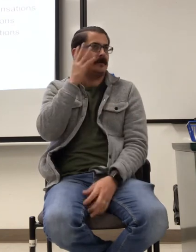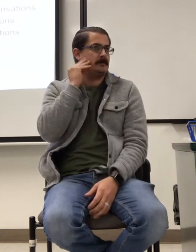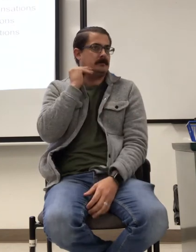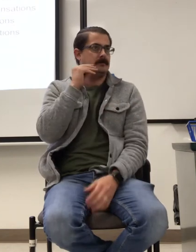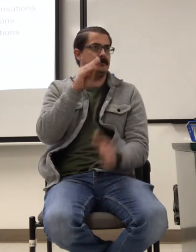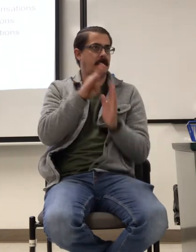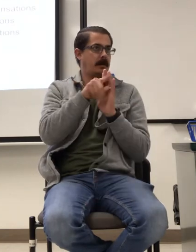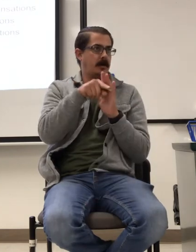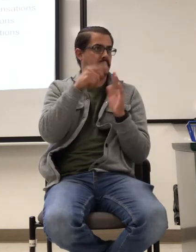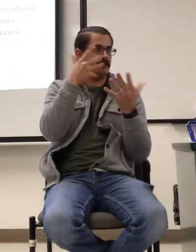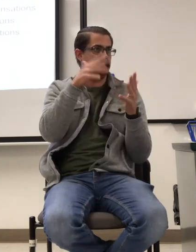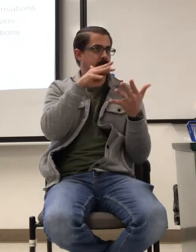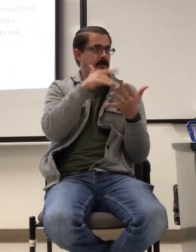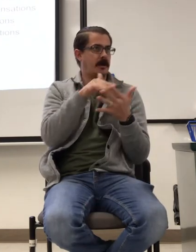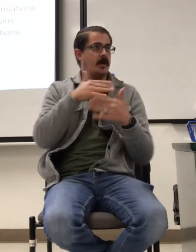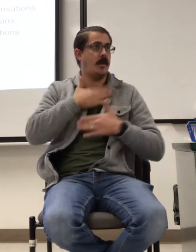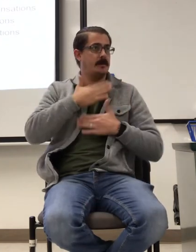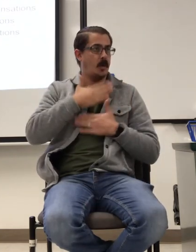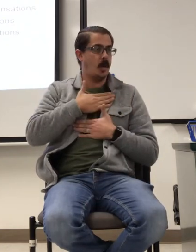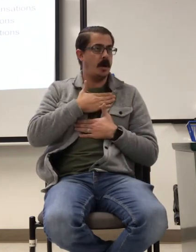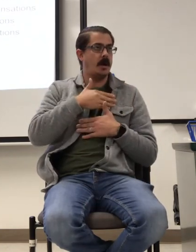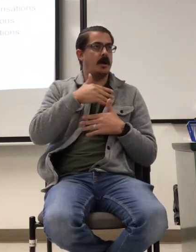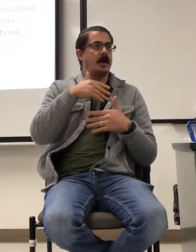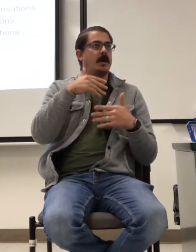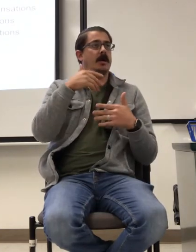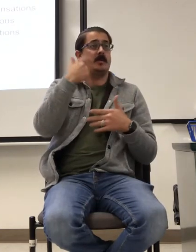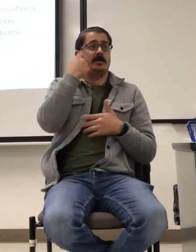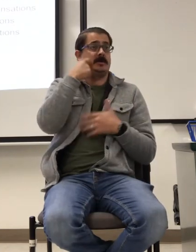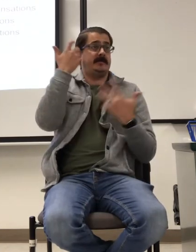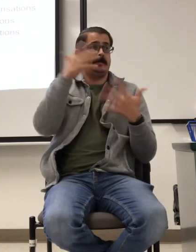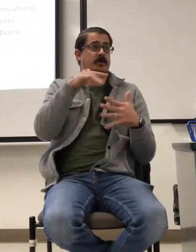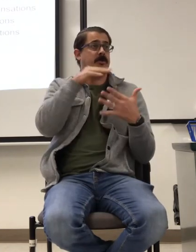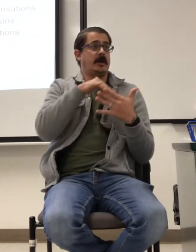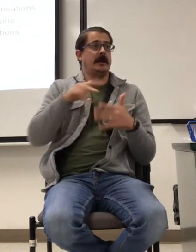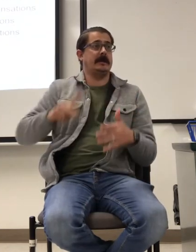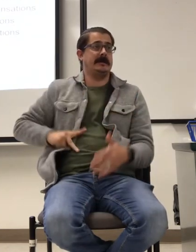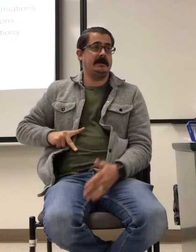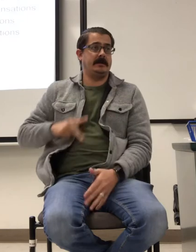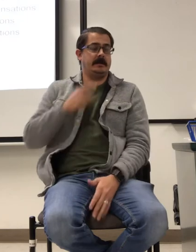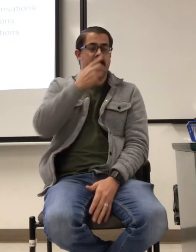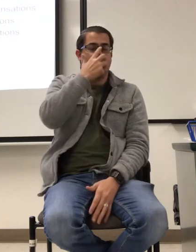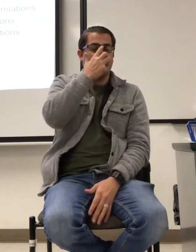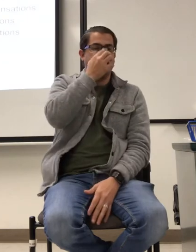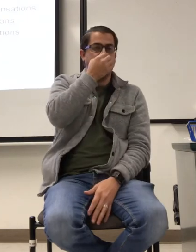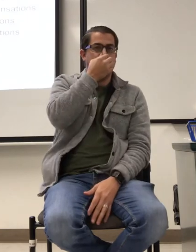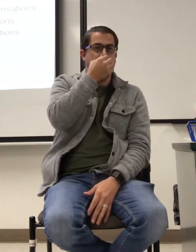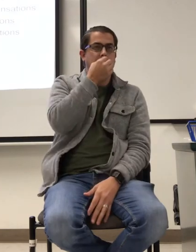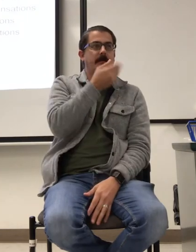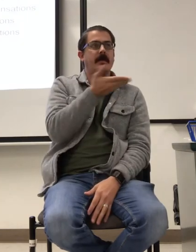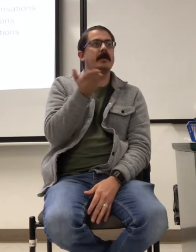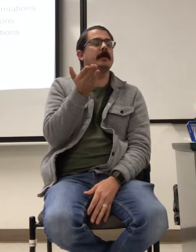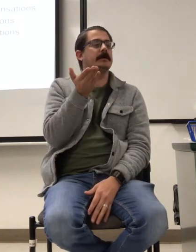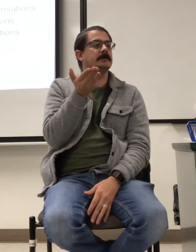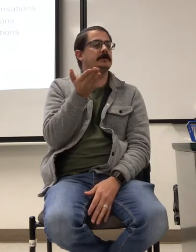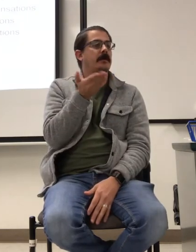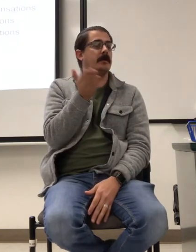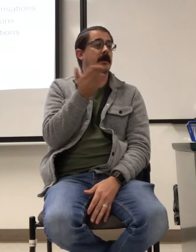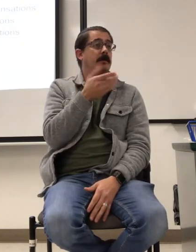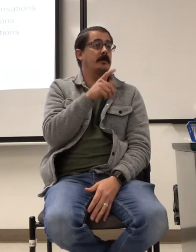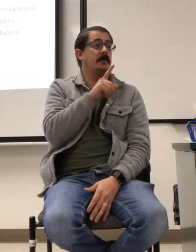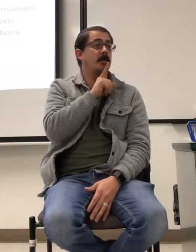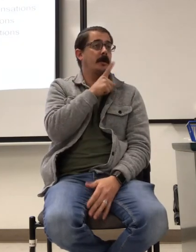studied respiratory, and we just got through with the kidney. And the things that I would have you